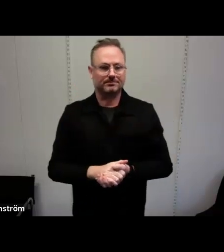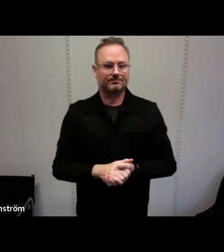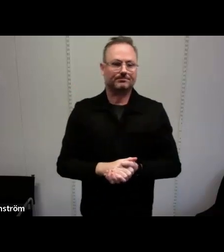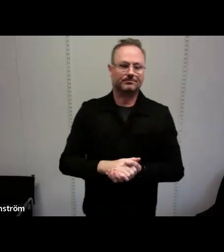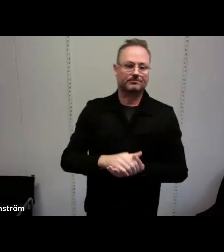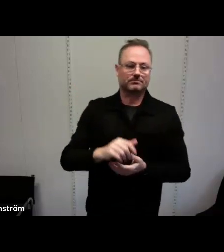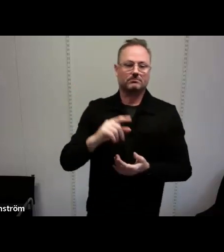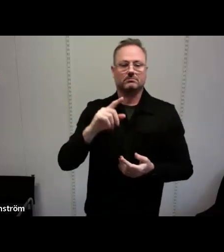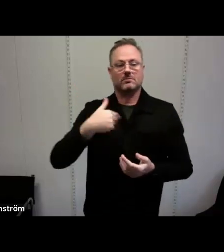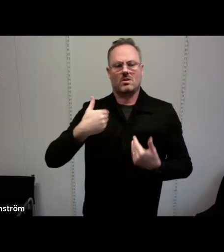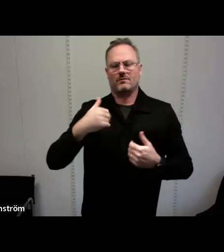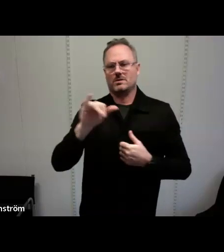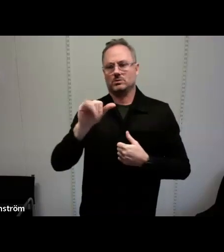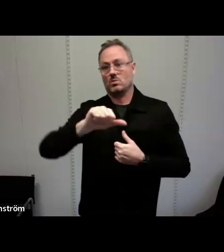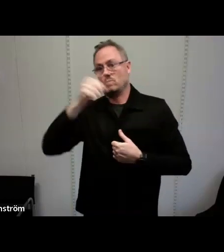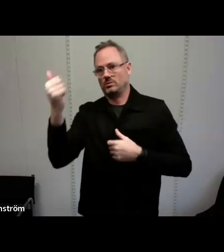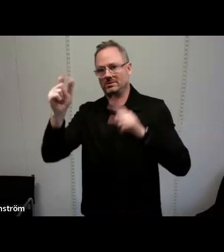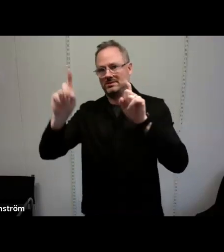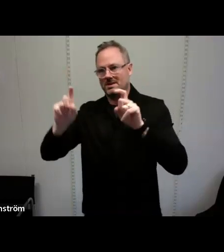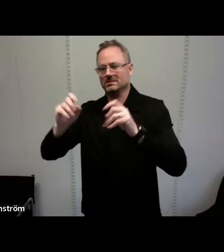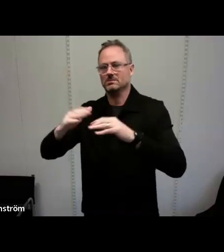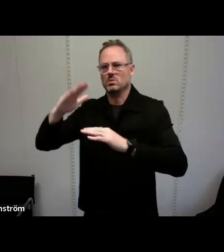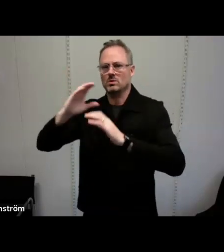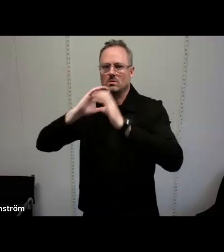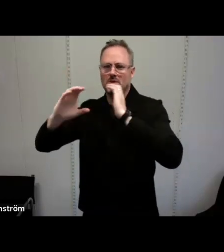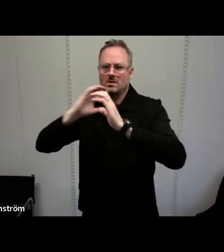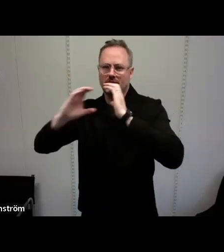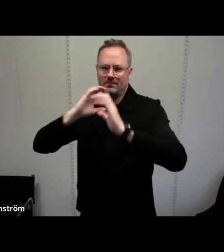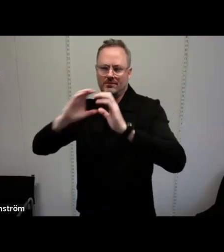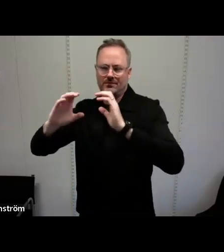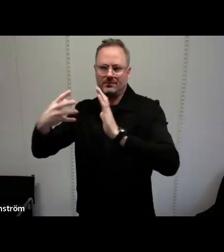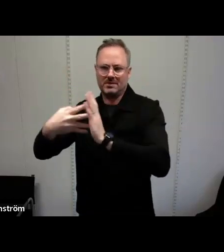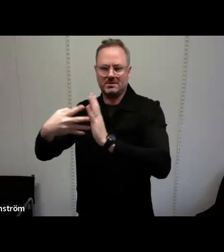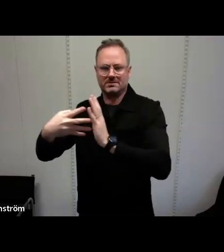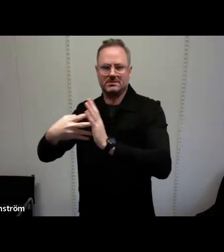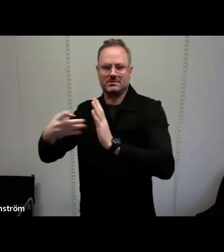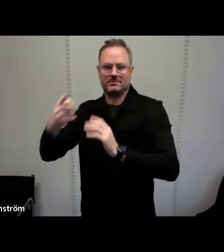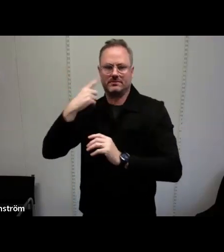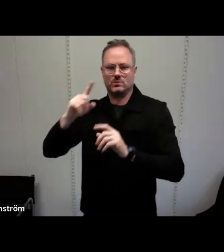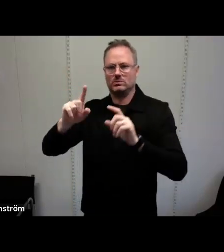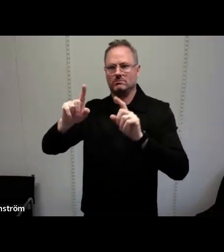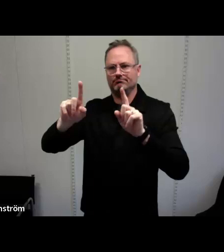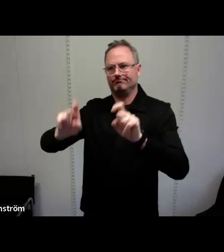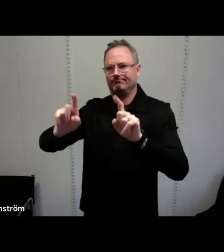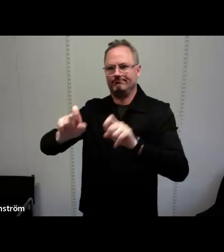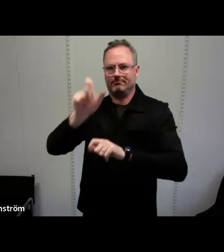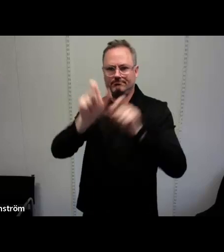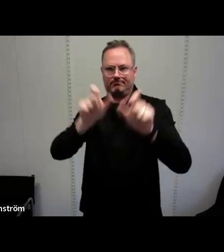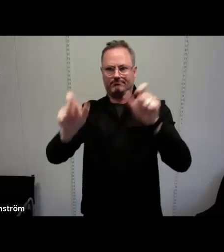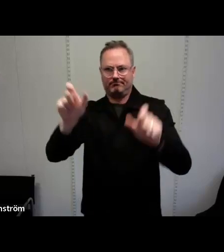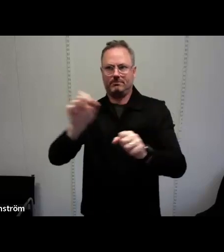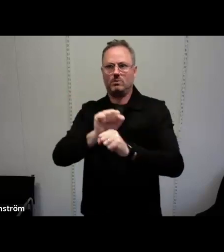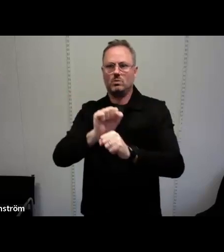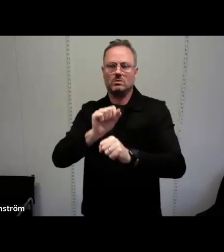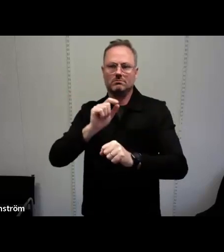you're free to take a look at those studies that we have published. We also developed